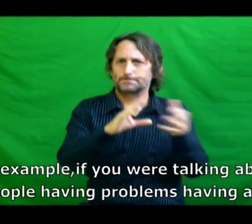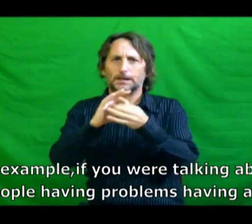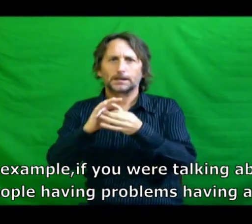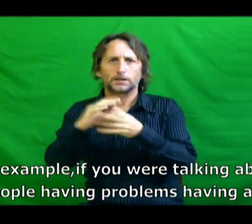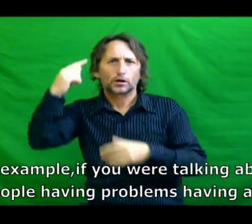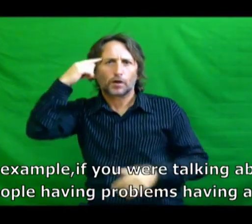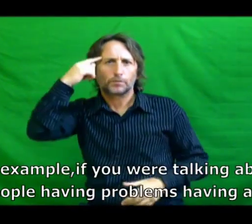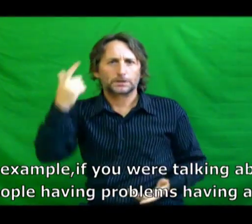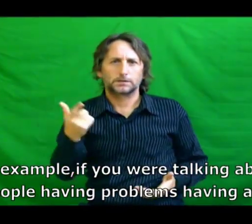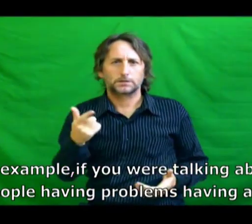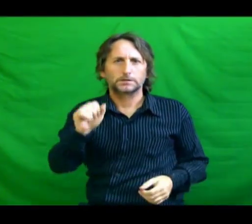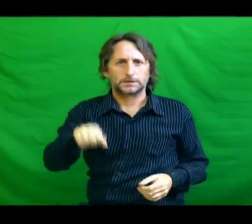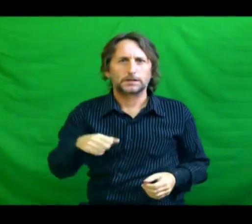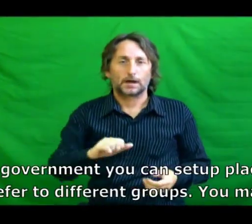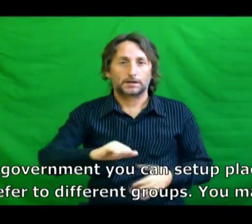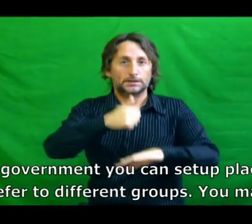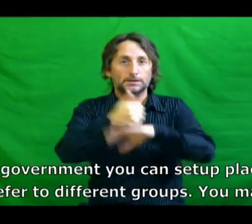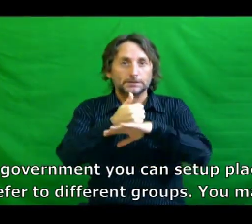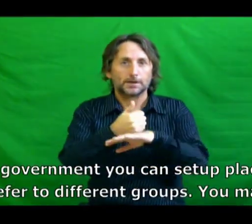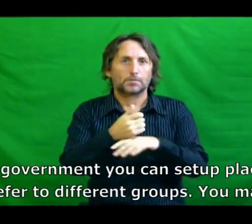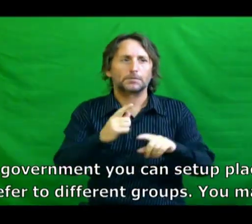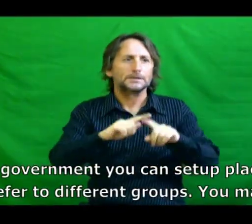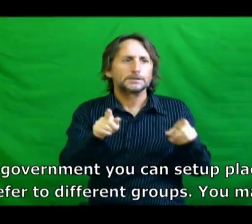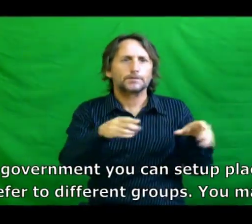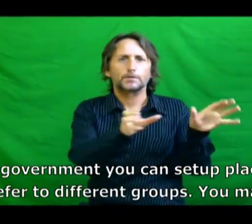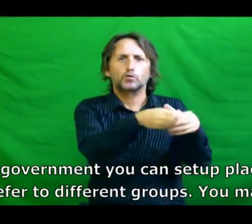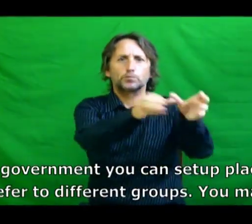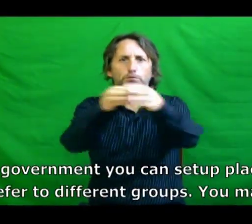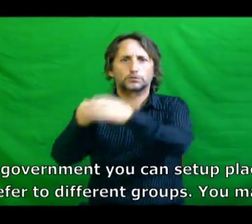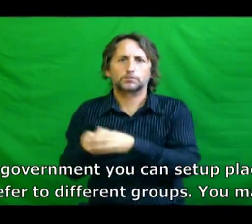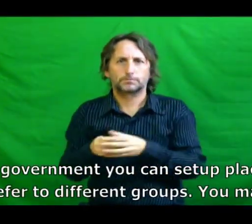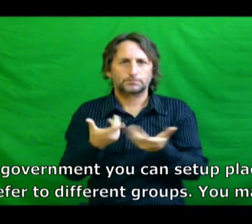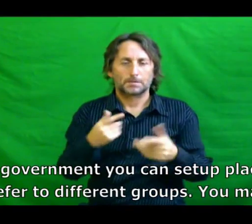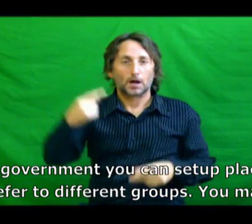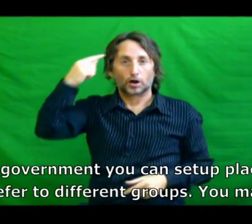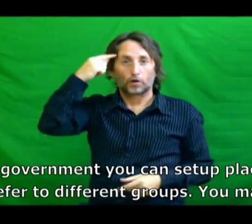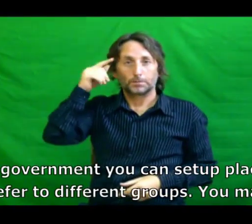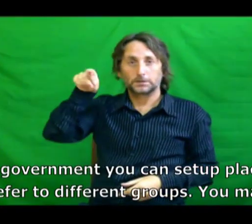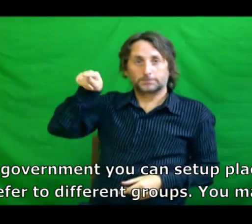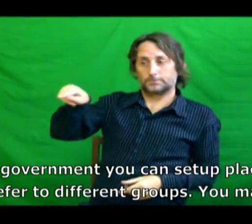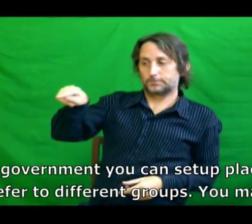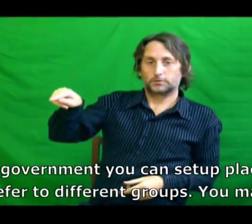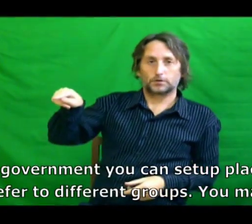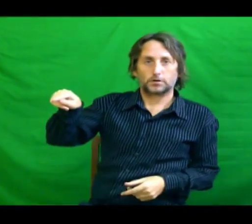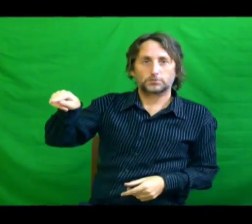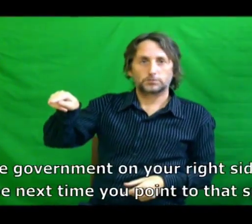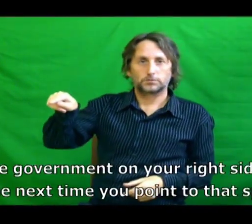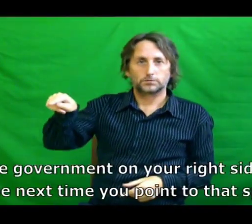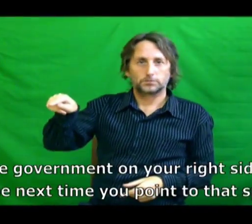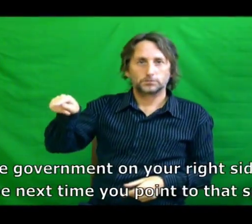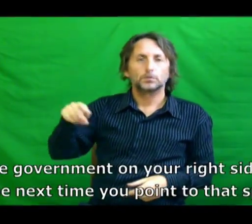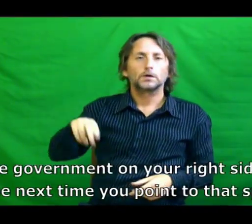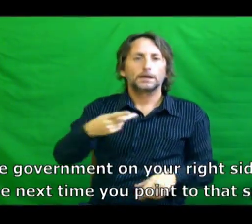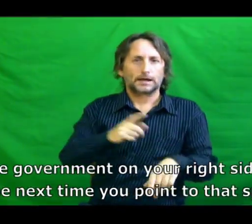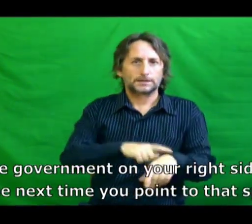you can set up placement to refer to different groups. You may have the government on your right side, so the next time you point to that